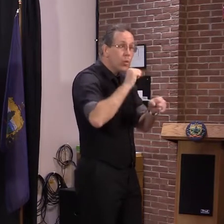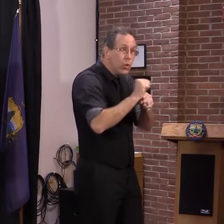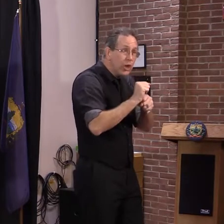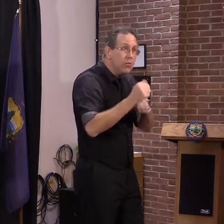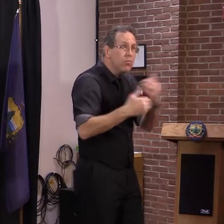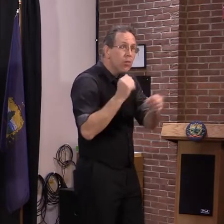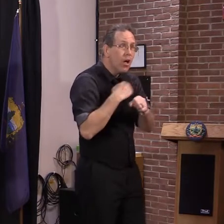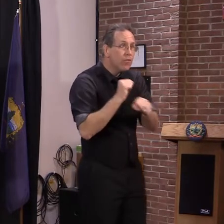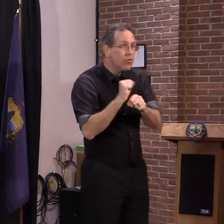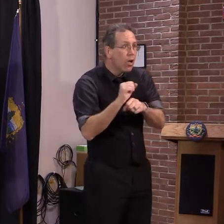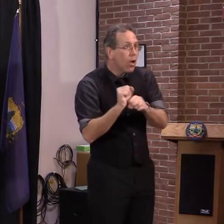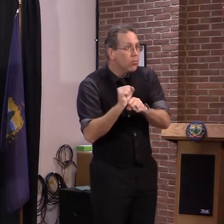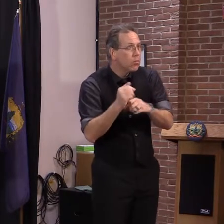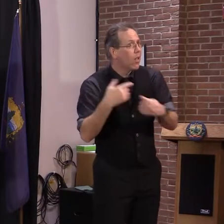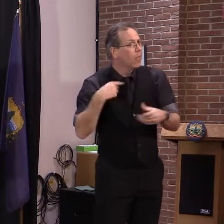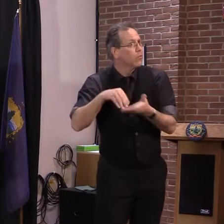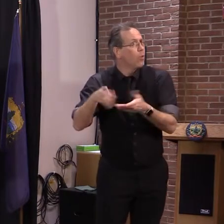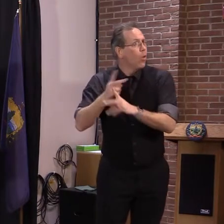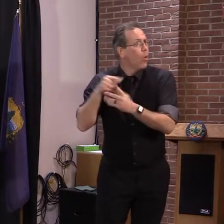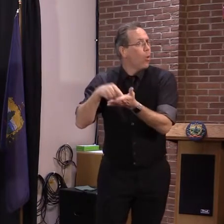employers.